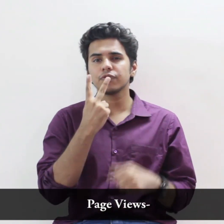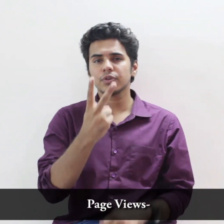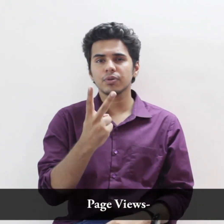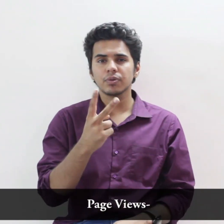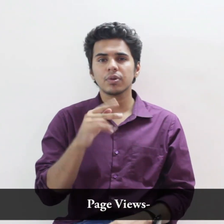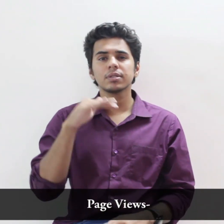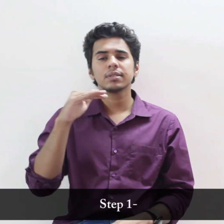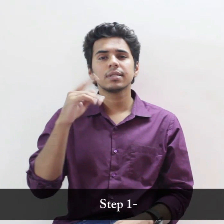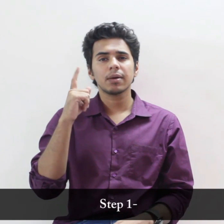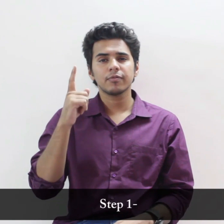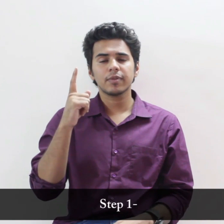Step 1.